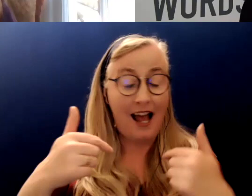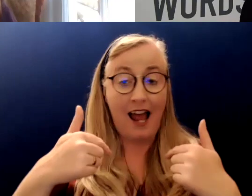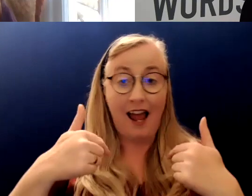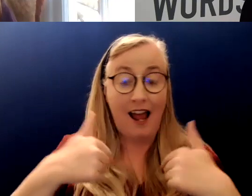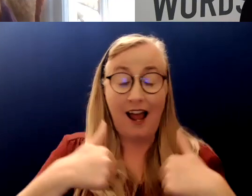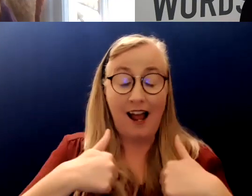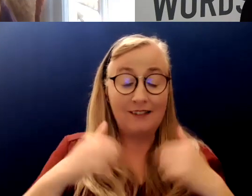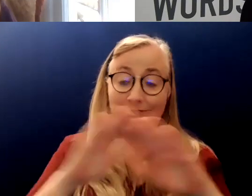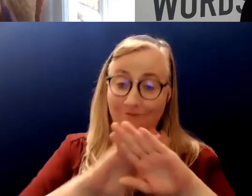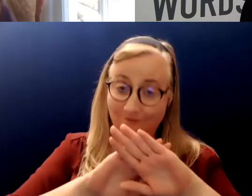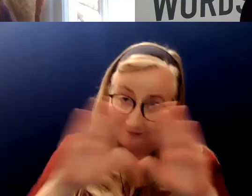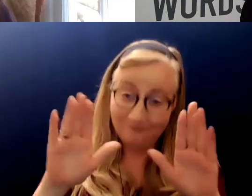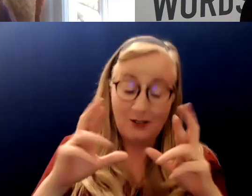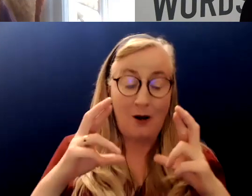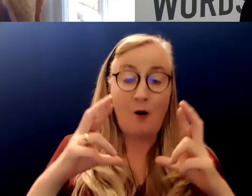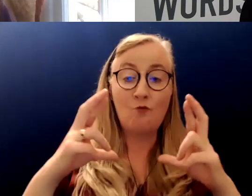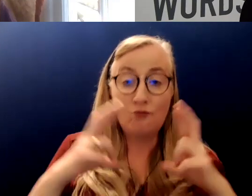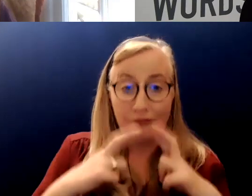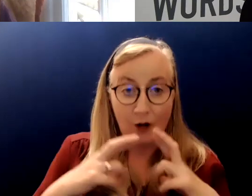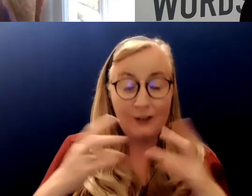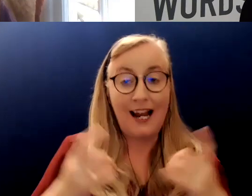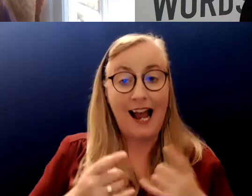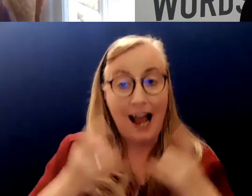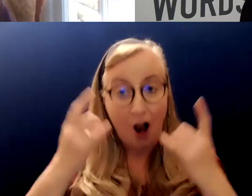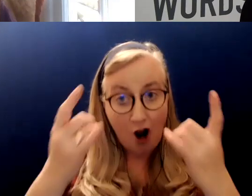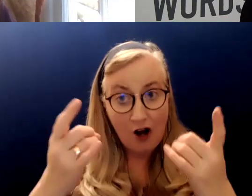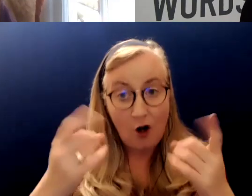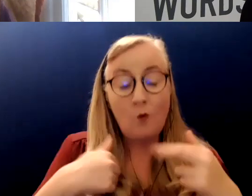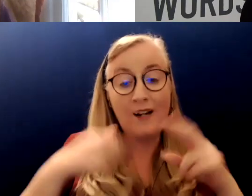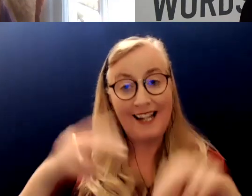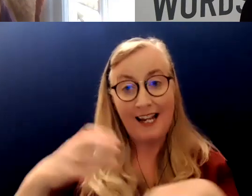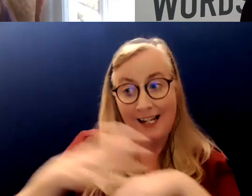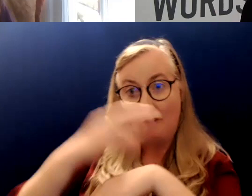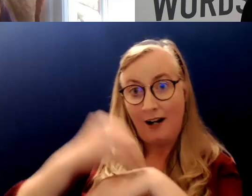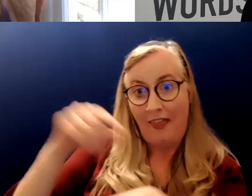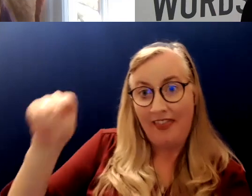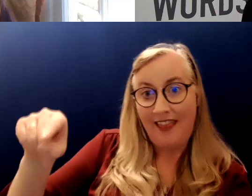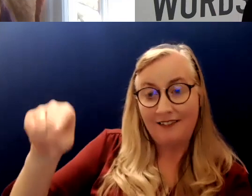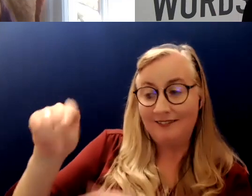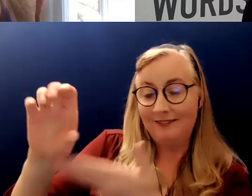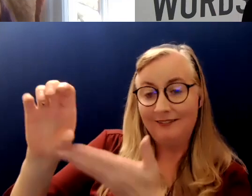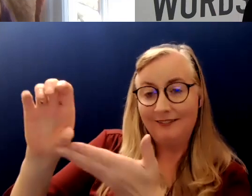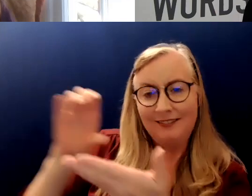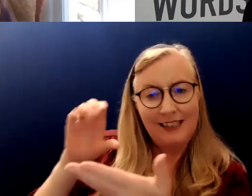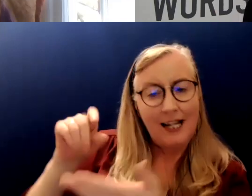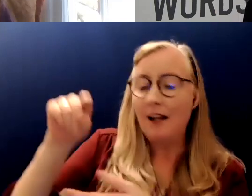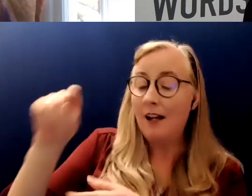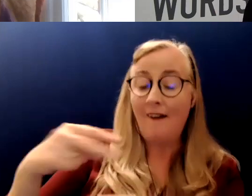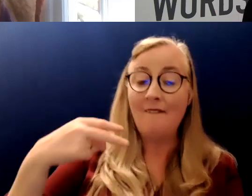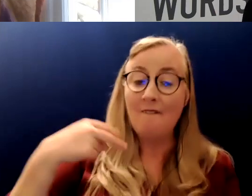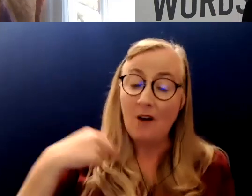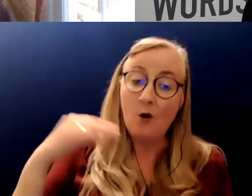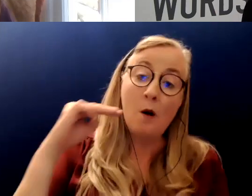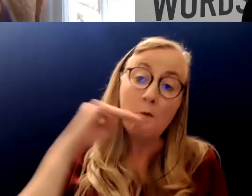so proud and honored that we can continue this tradition, because I think it's one of the most important things that